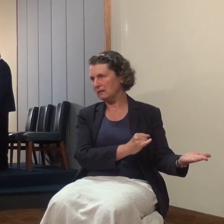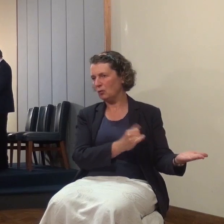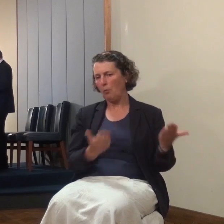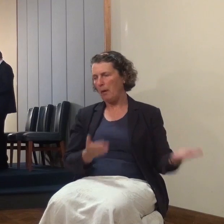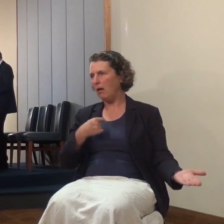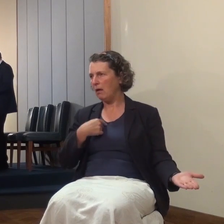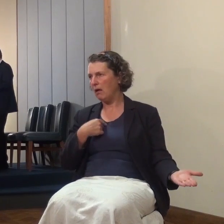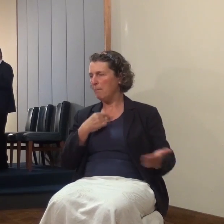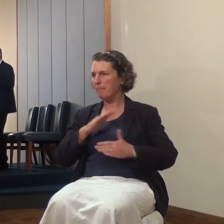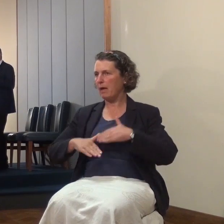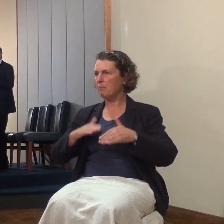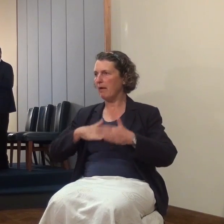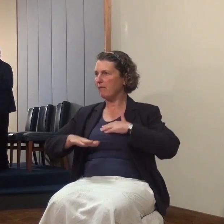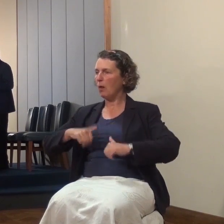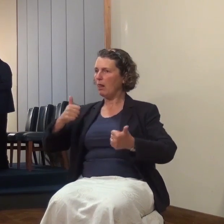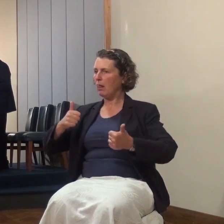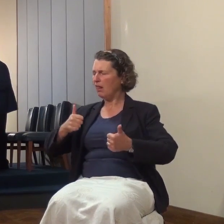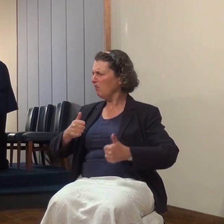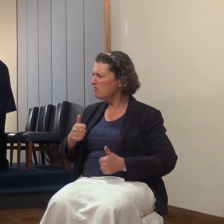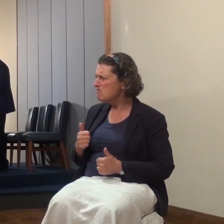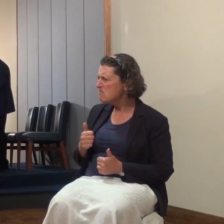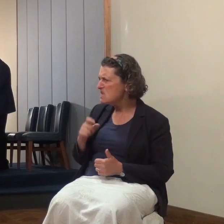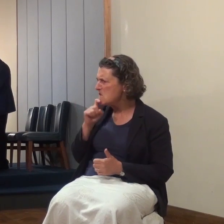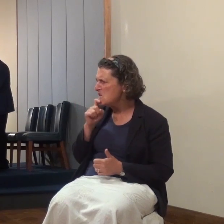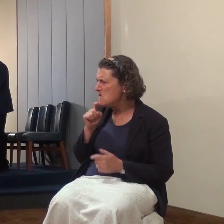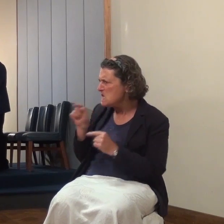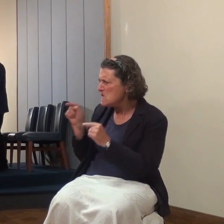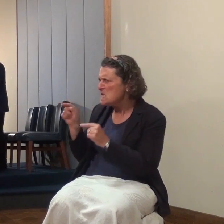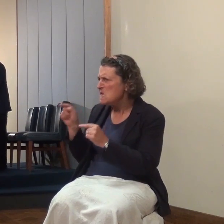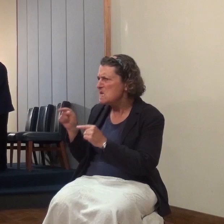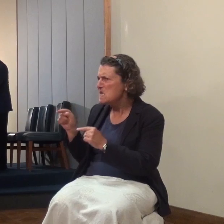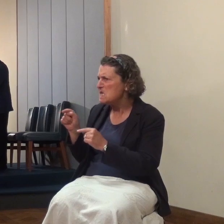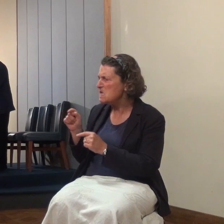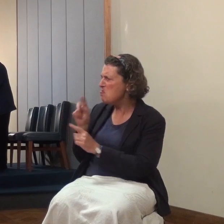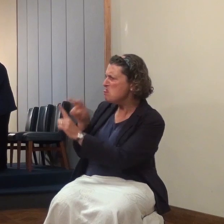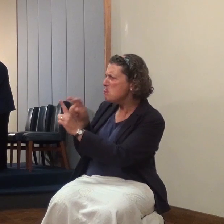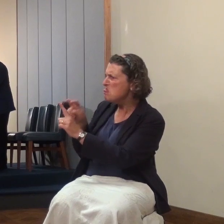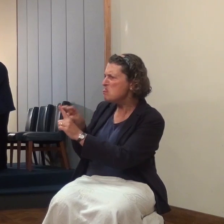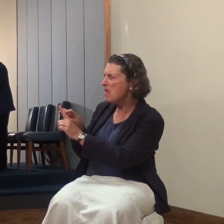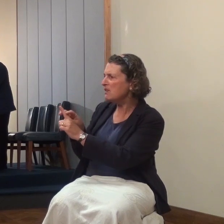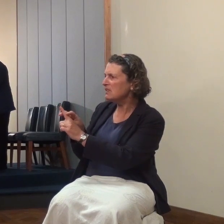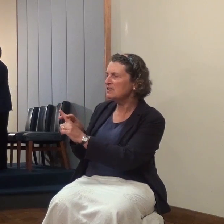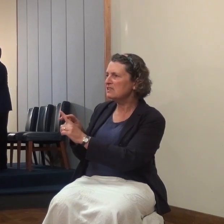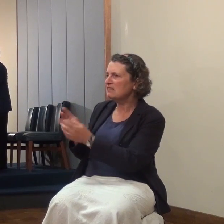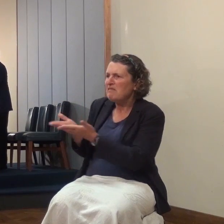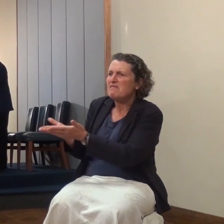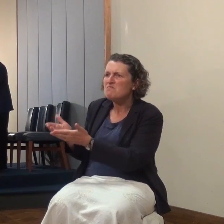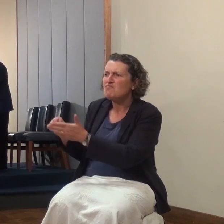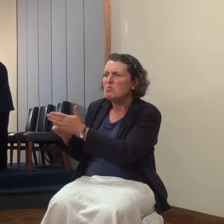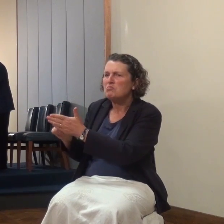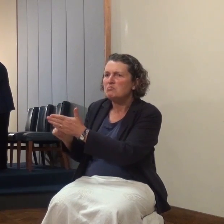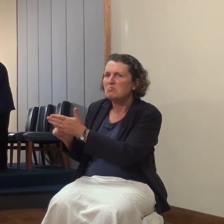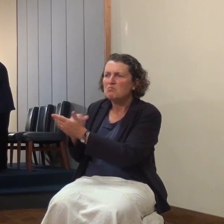other reasons, we as Christians may be open to being attacked verbally, physically, emotionally, and in a host